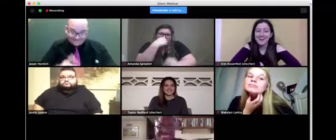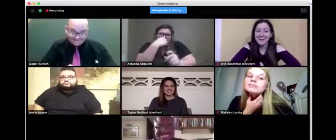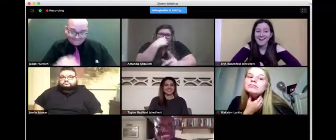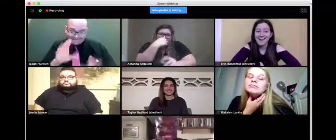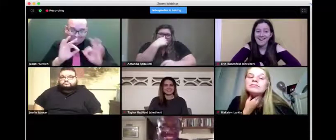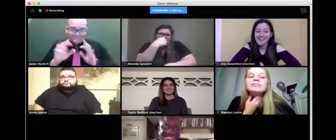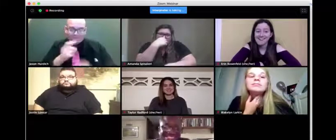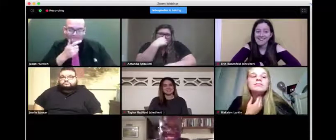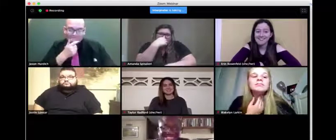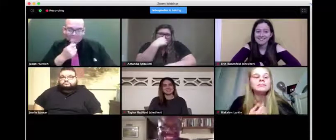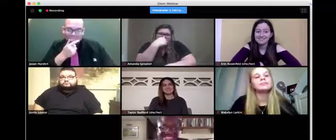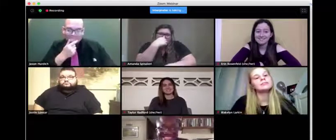Justin?